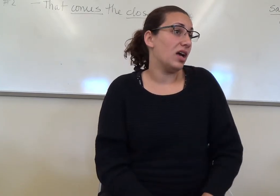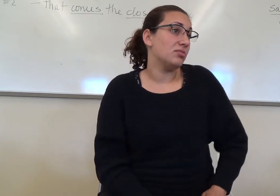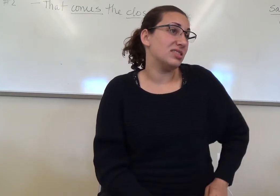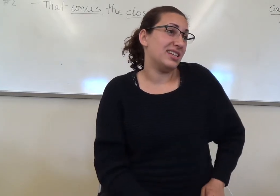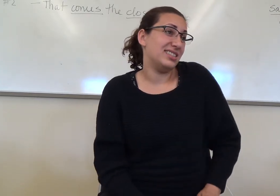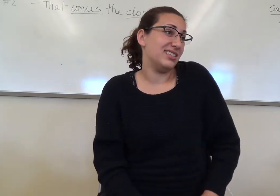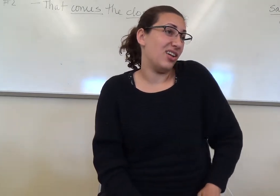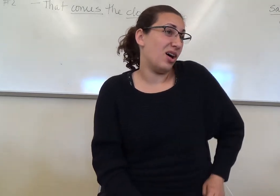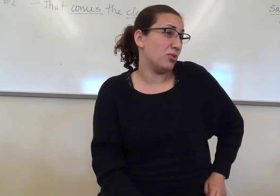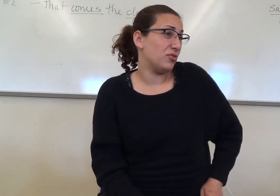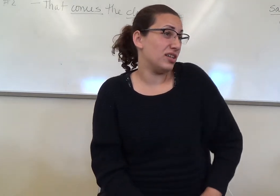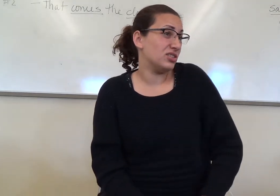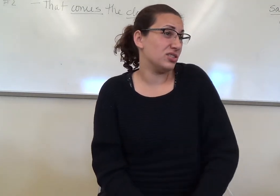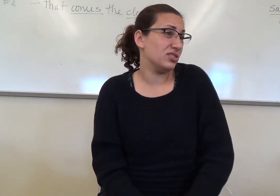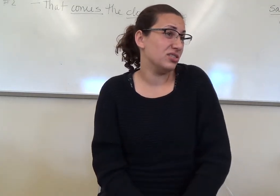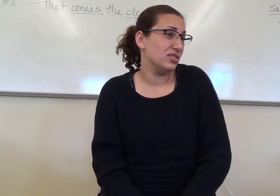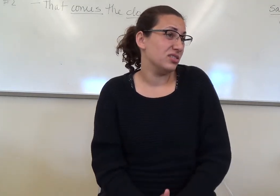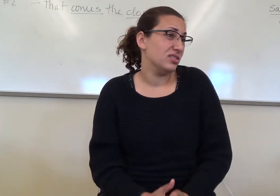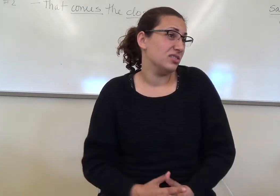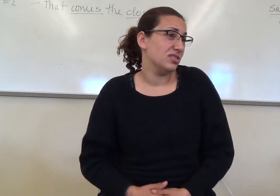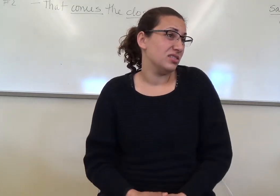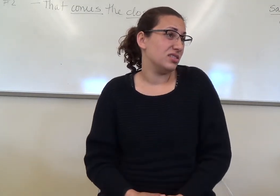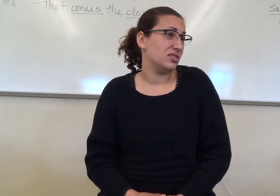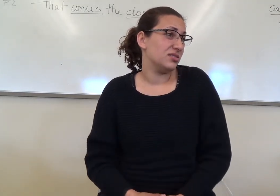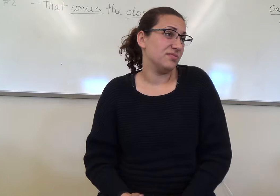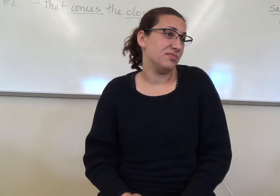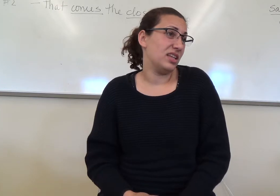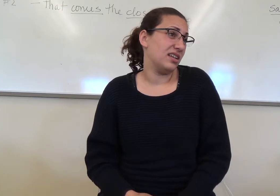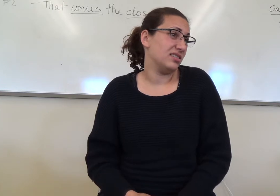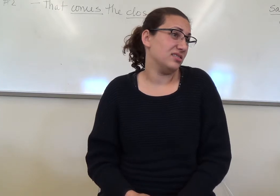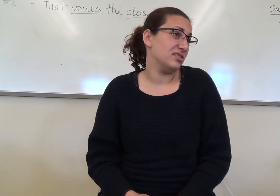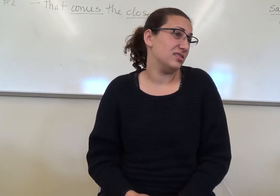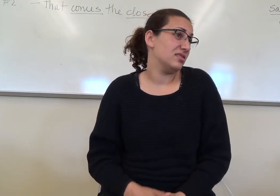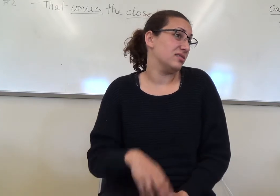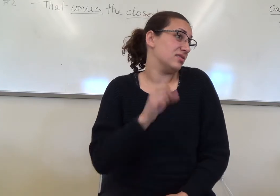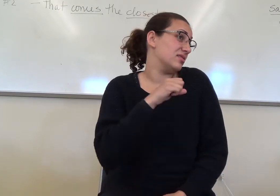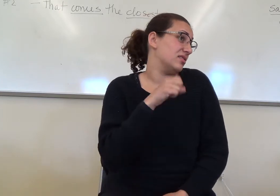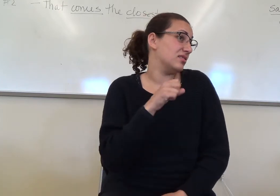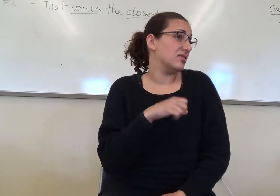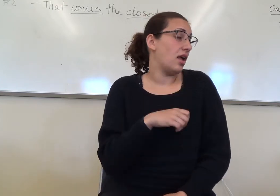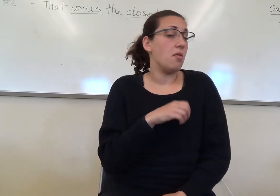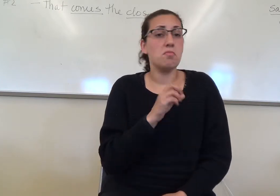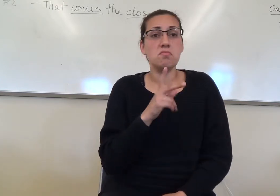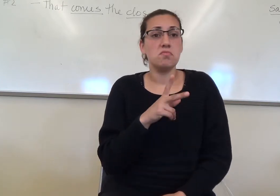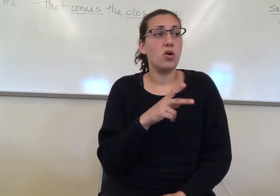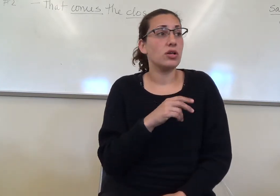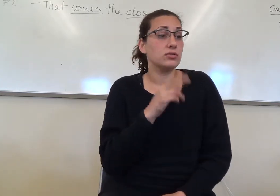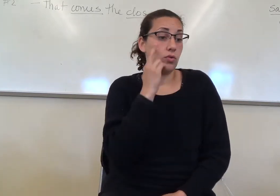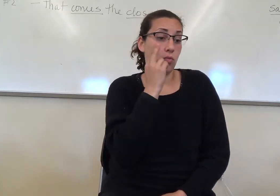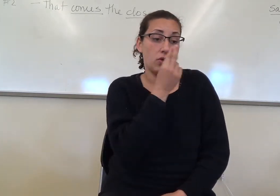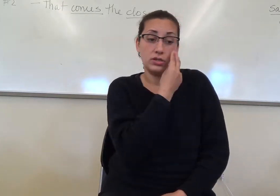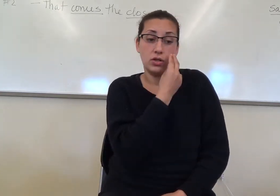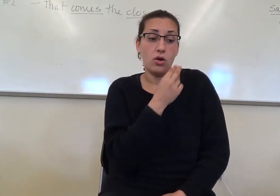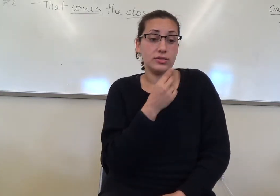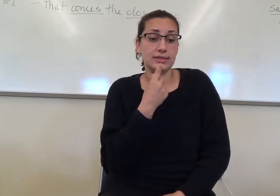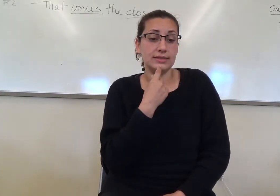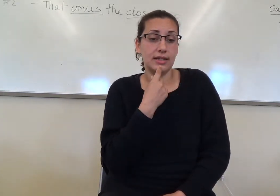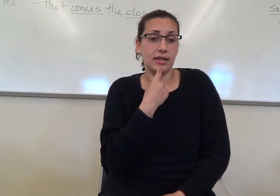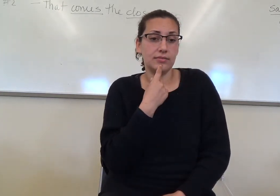I'm guessing law professor. Okay, there, Yeah. well, and again, so Rosario is saying, okay, I'm trying to take Ms.